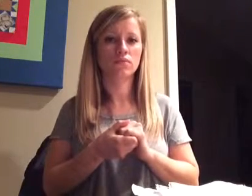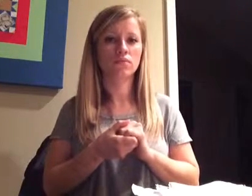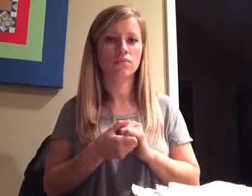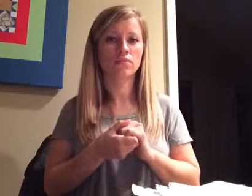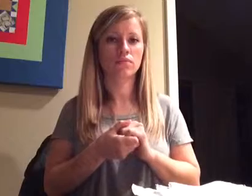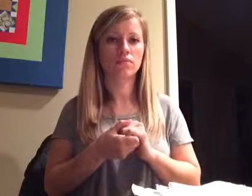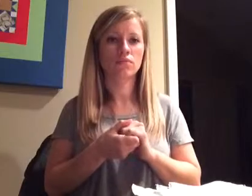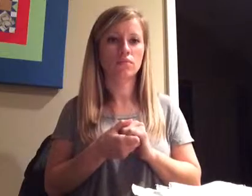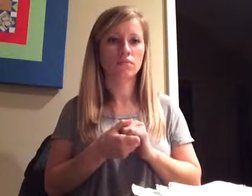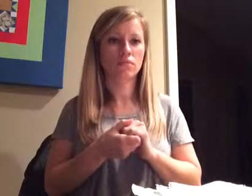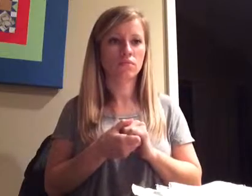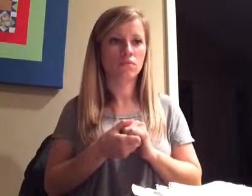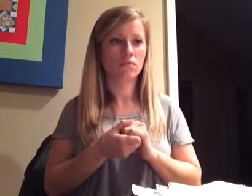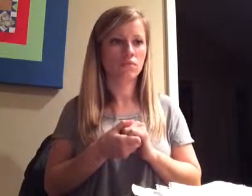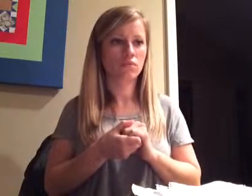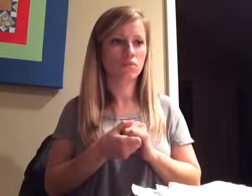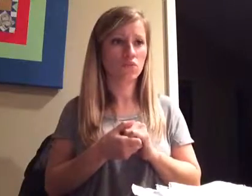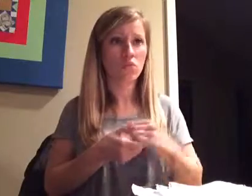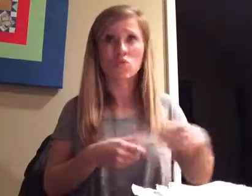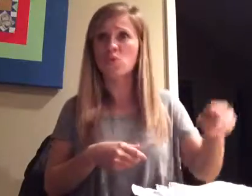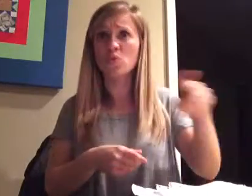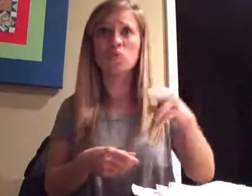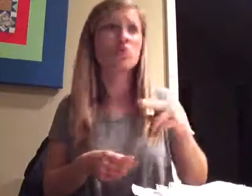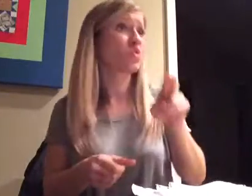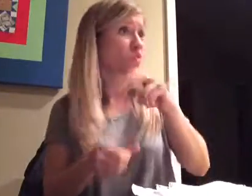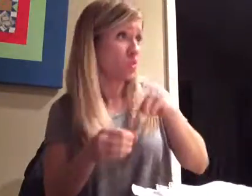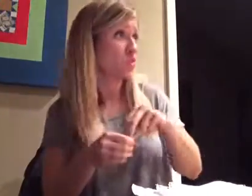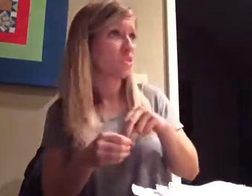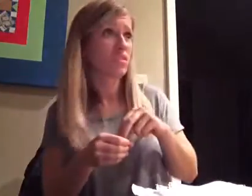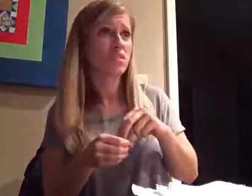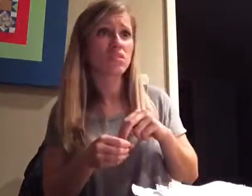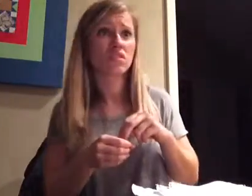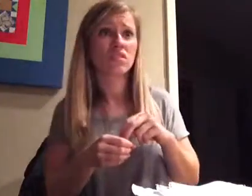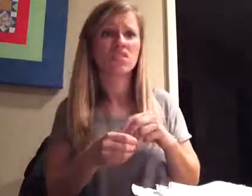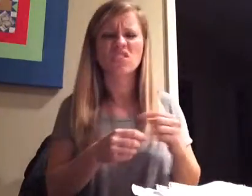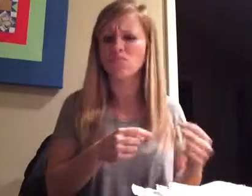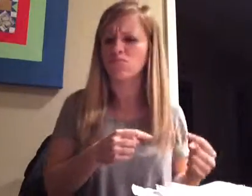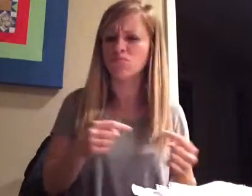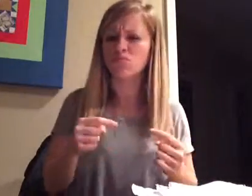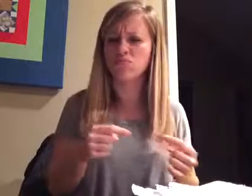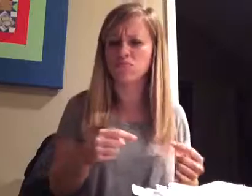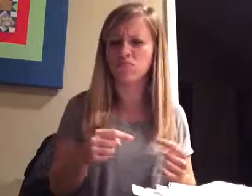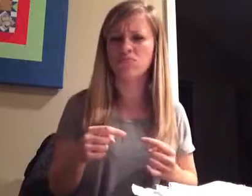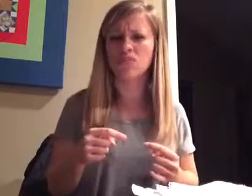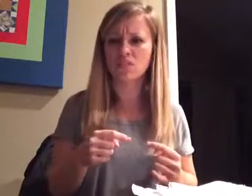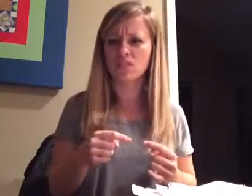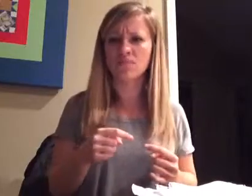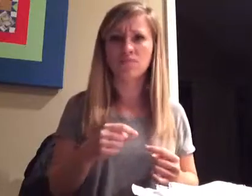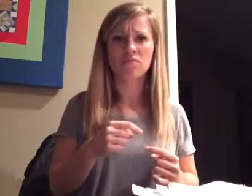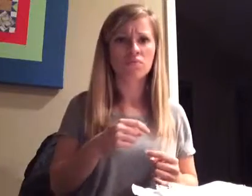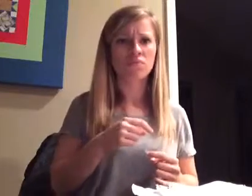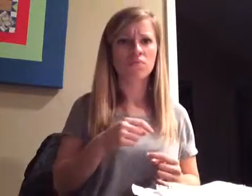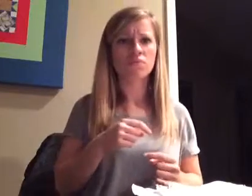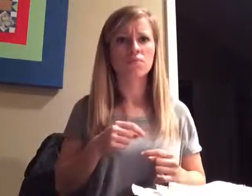Will you join in the battle to give every citizen an escape from the crushing weight of